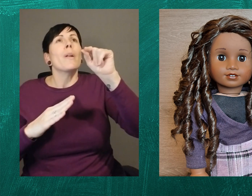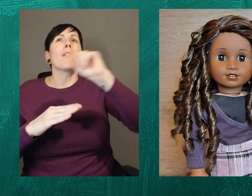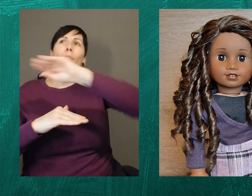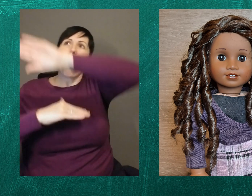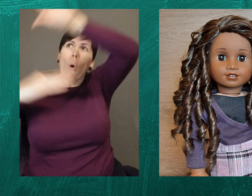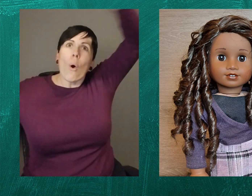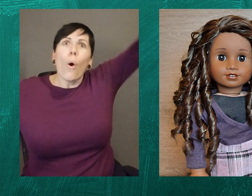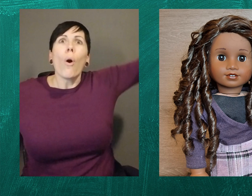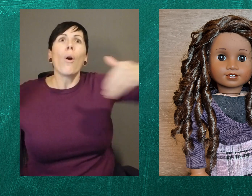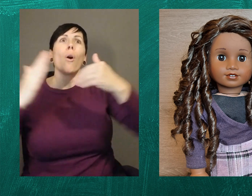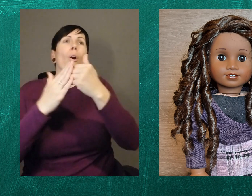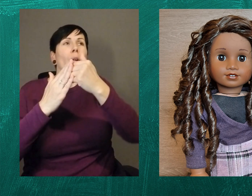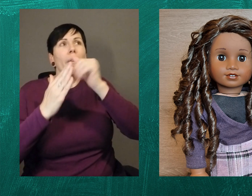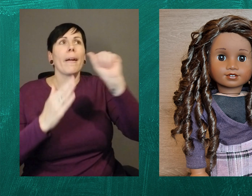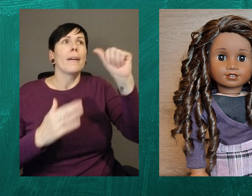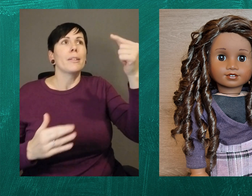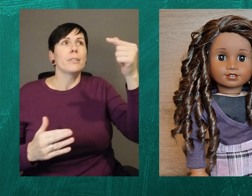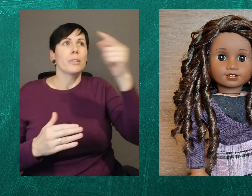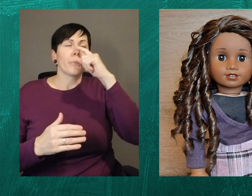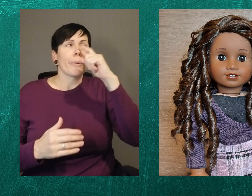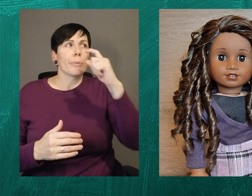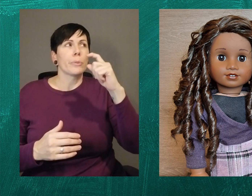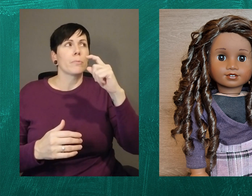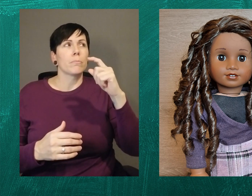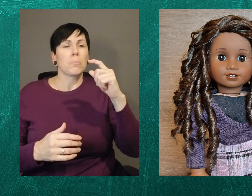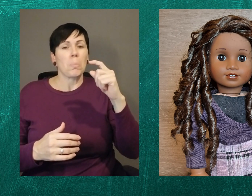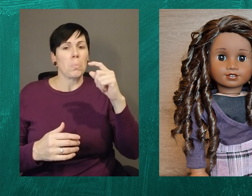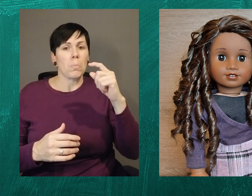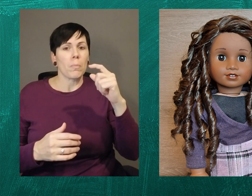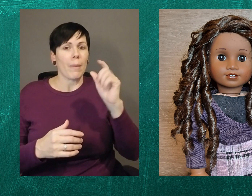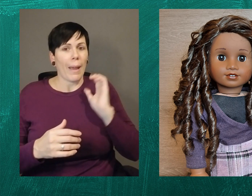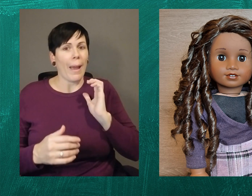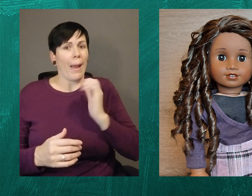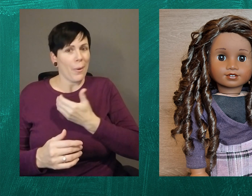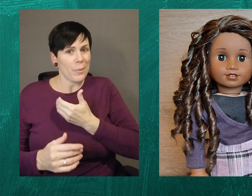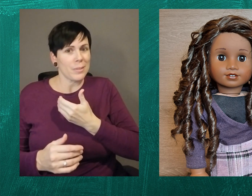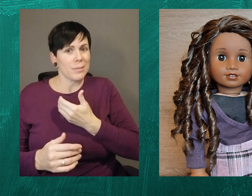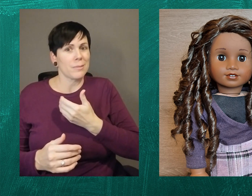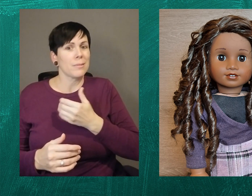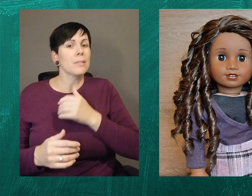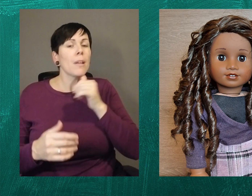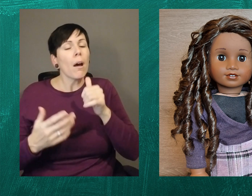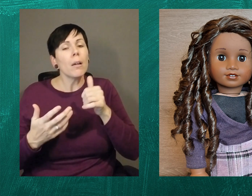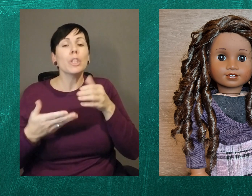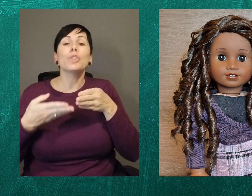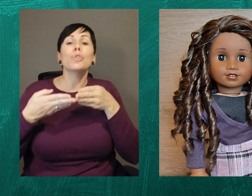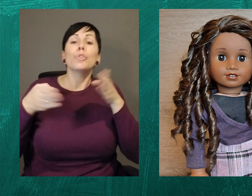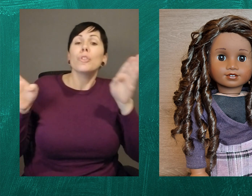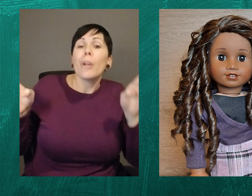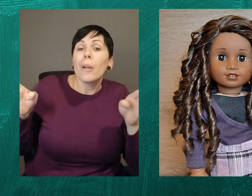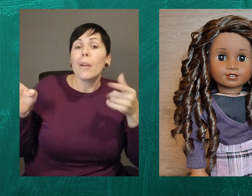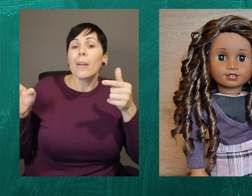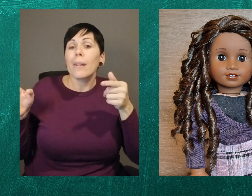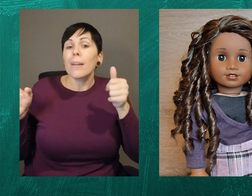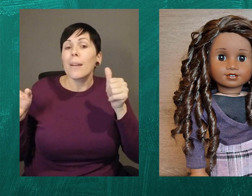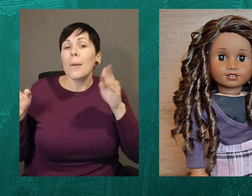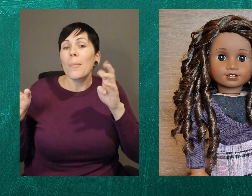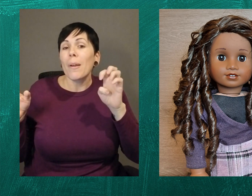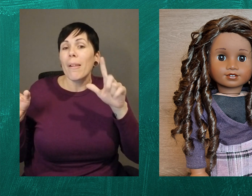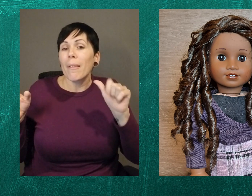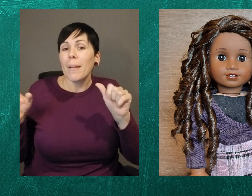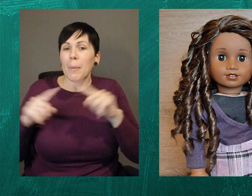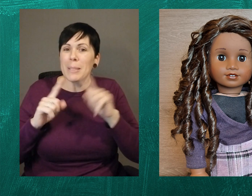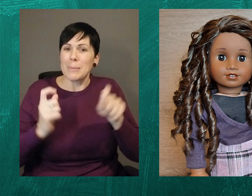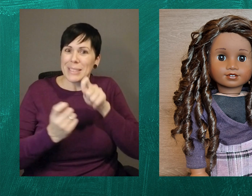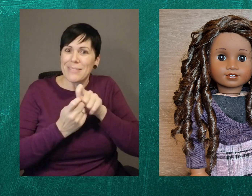in theory these dolls. I meant like of our actual collection. And I happen to think we have a particularly beautiful Gabriella.